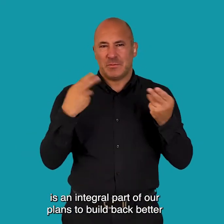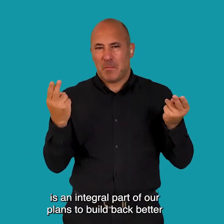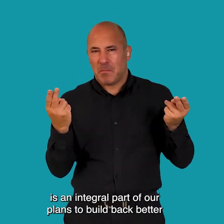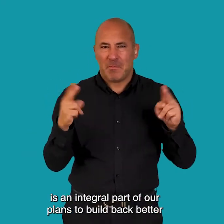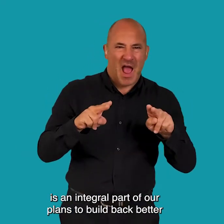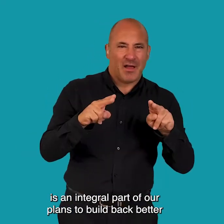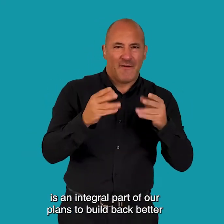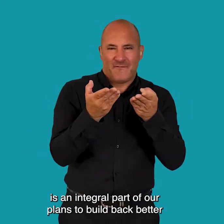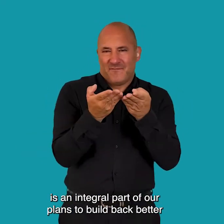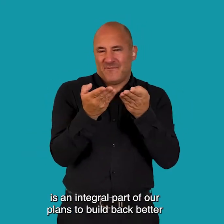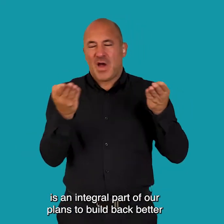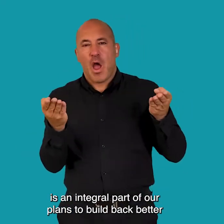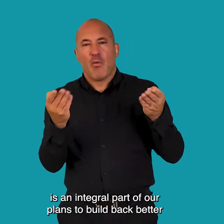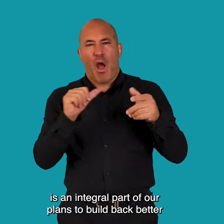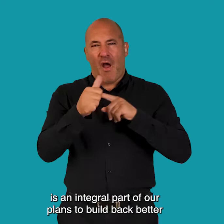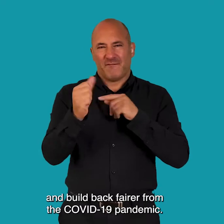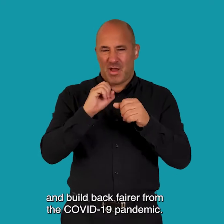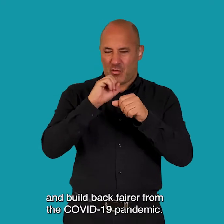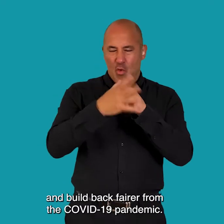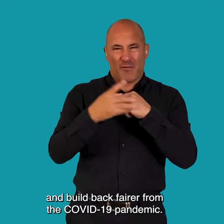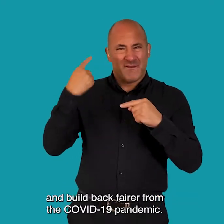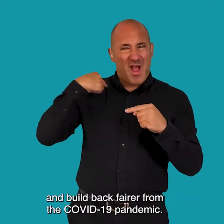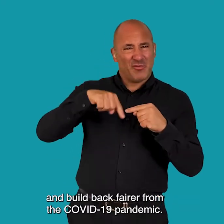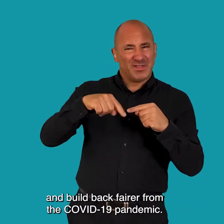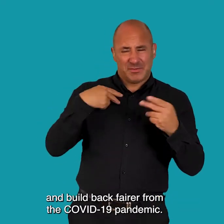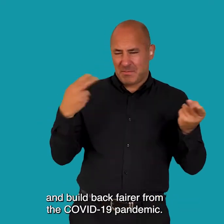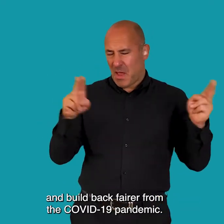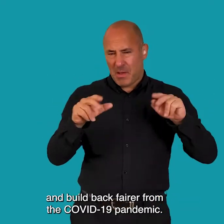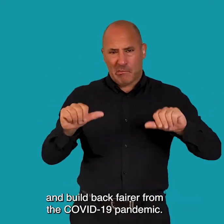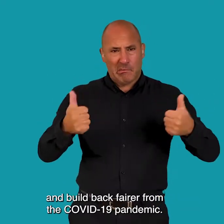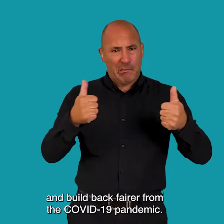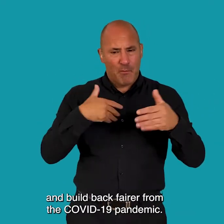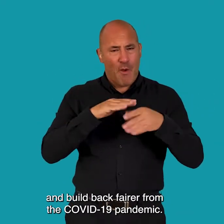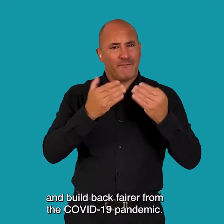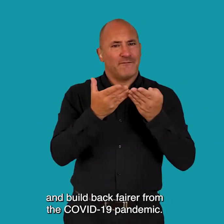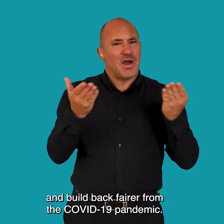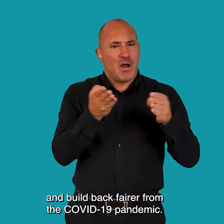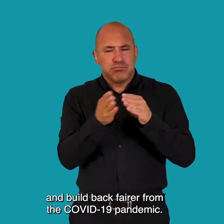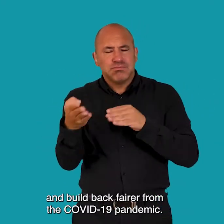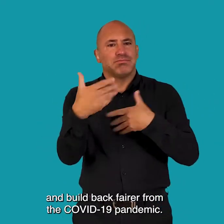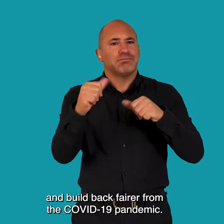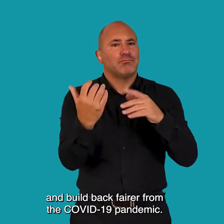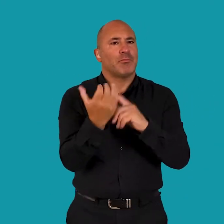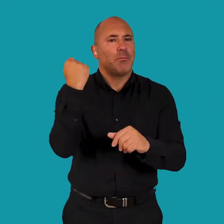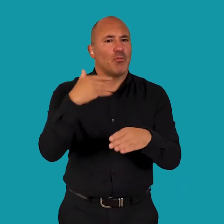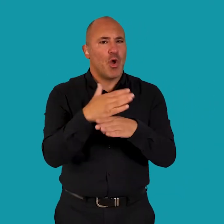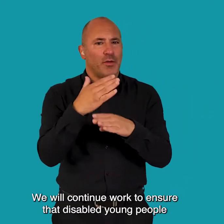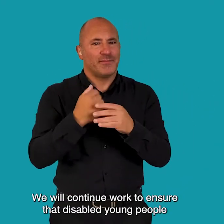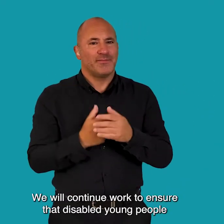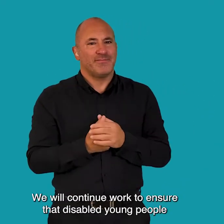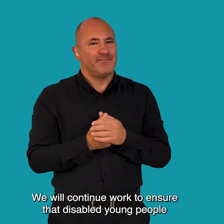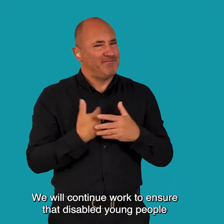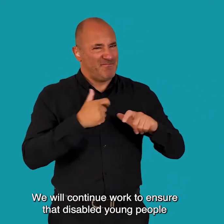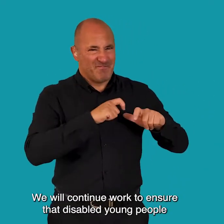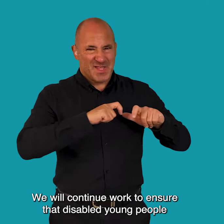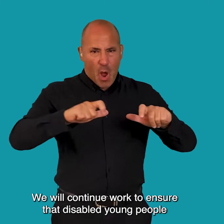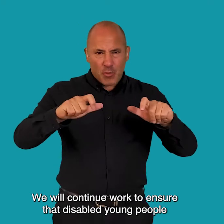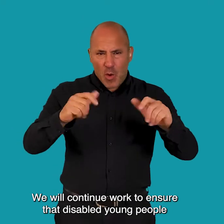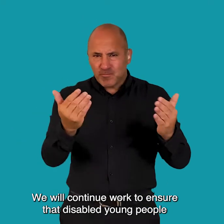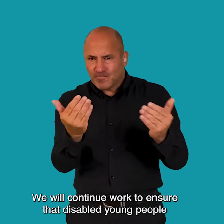to build back better and build back fairer from the COVID-19 pandemic. We will continue work to ensure